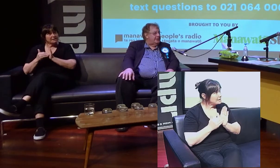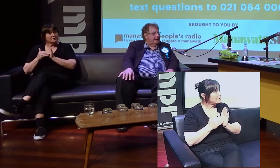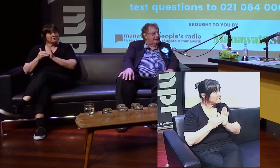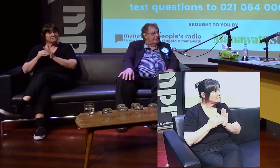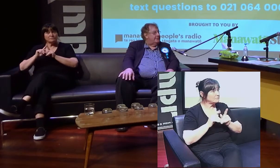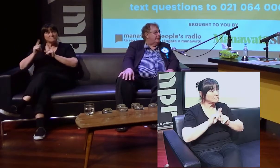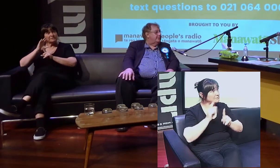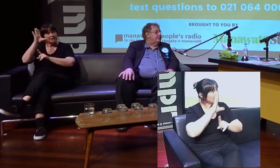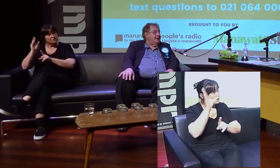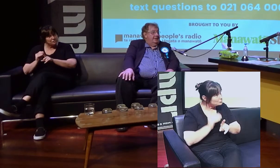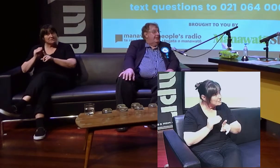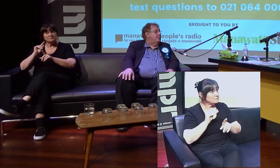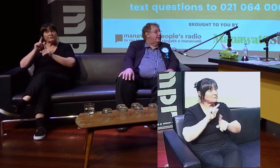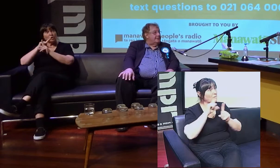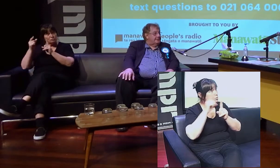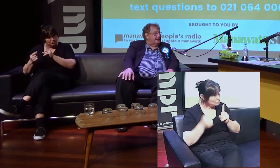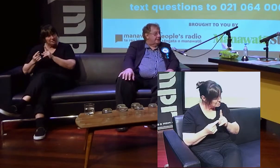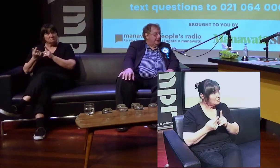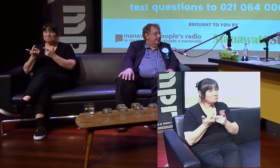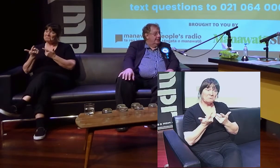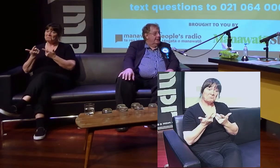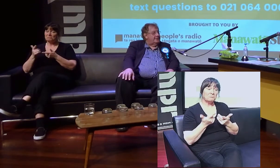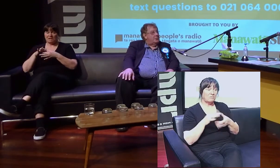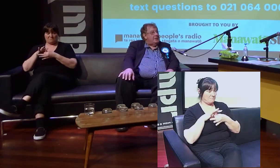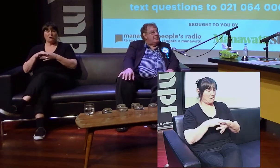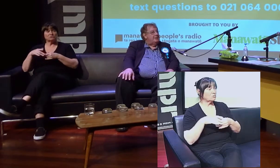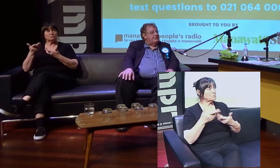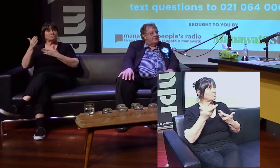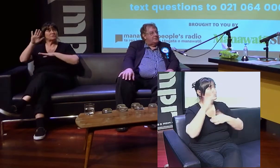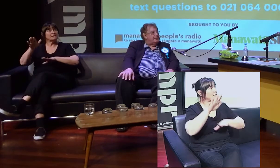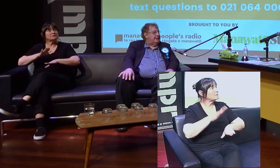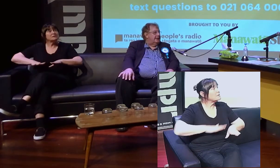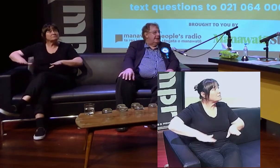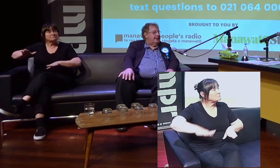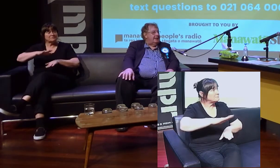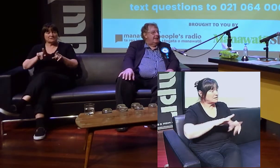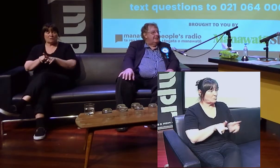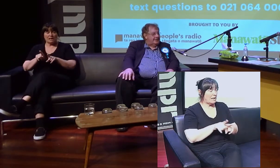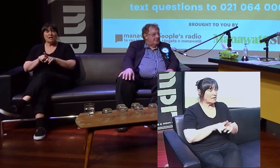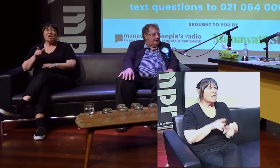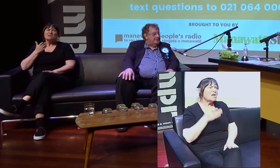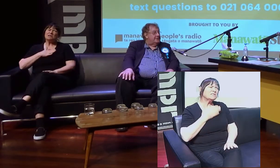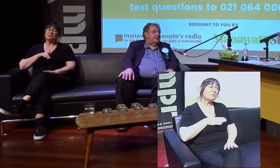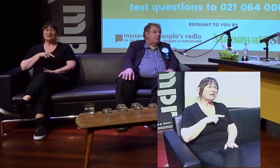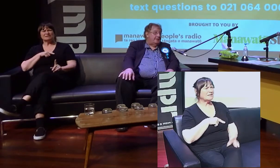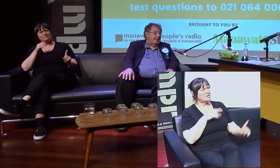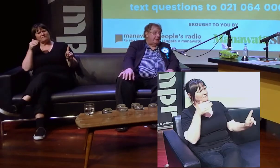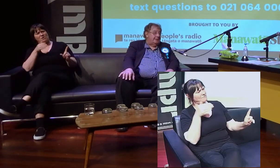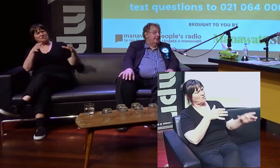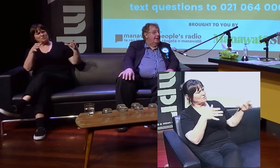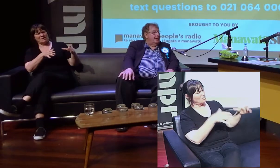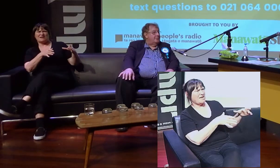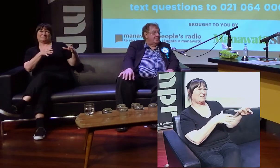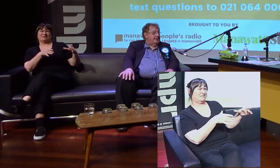different nationalities, different cultures, they have a place in New Zealand as well. So we don't particularly like some policies that are